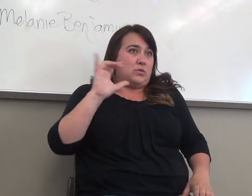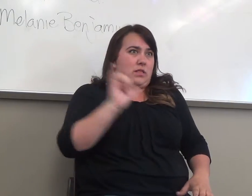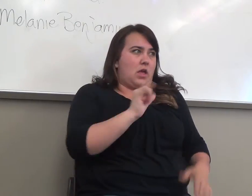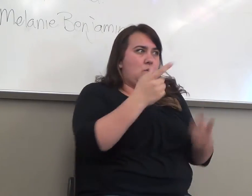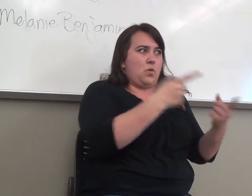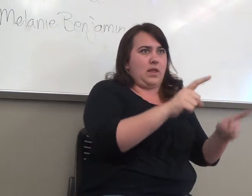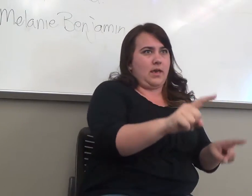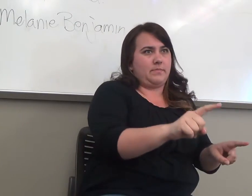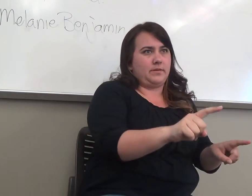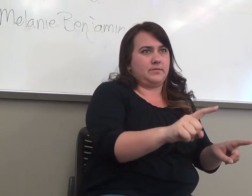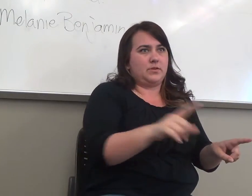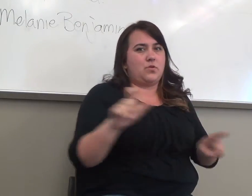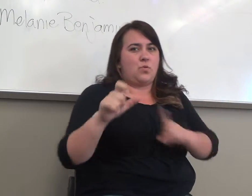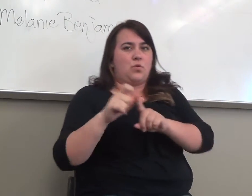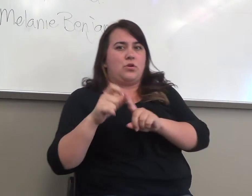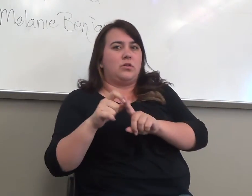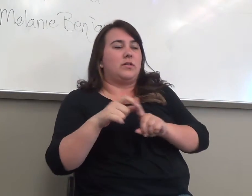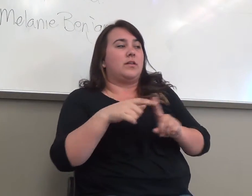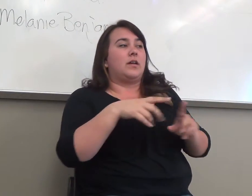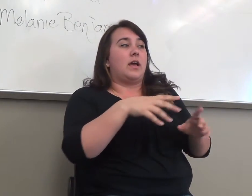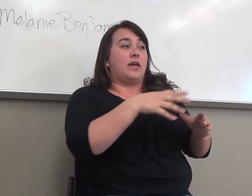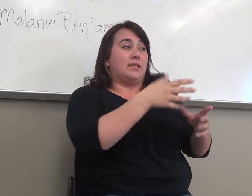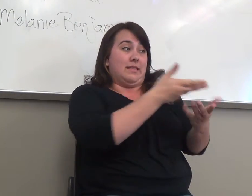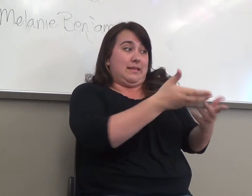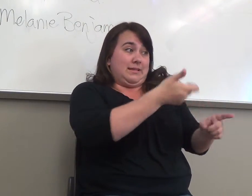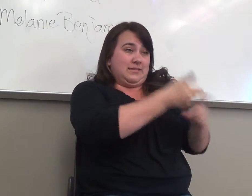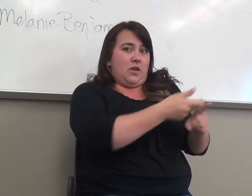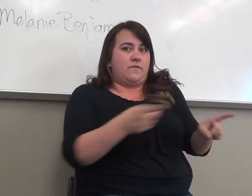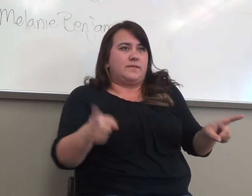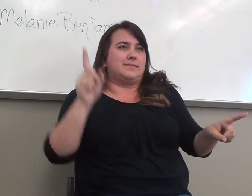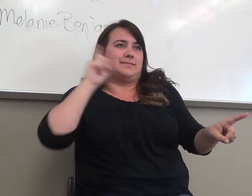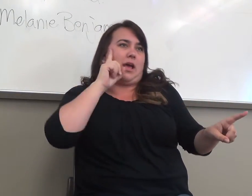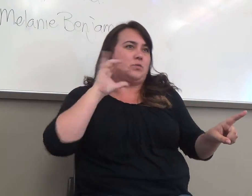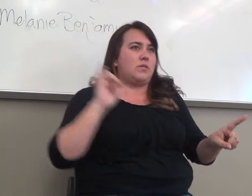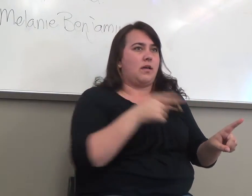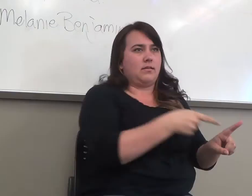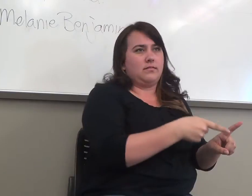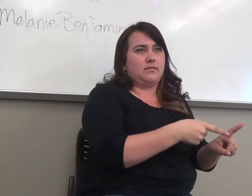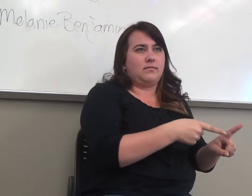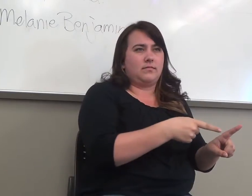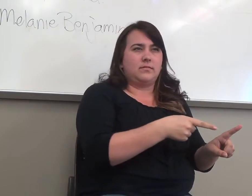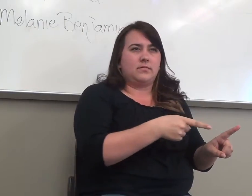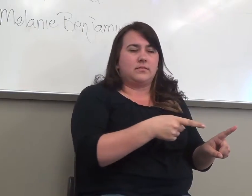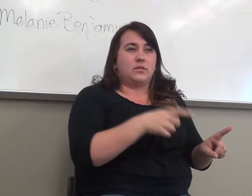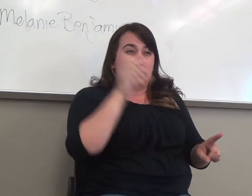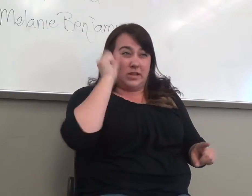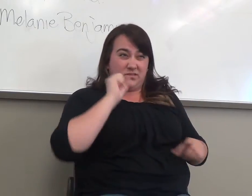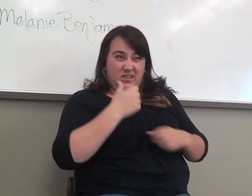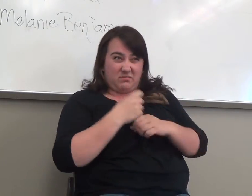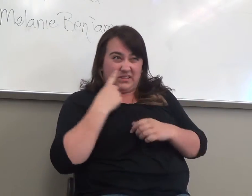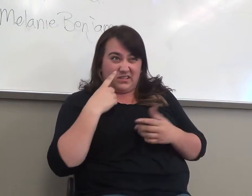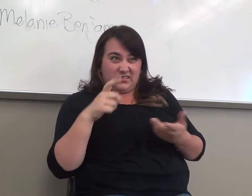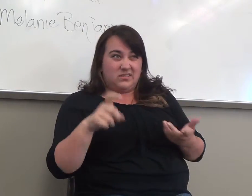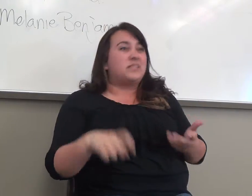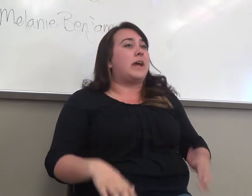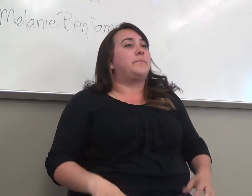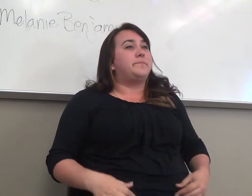they're describing, the noise they're describing. Okay, Sandra, are you getting all that? Yeah.